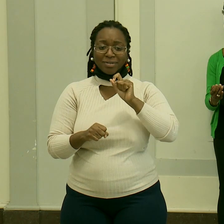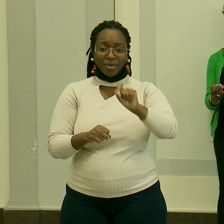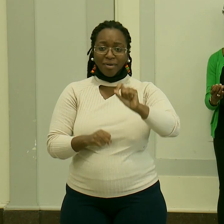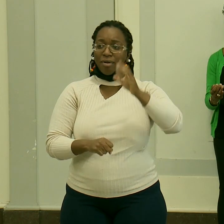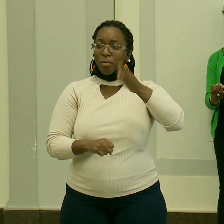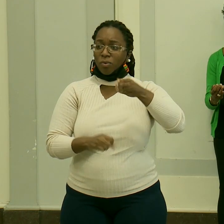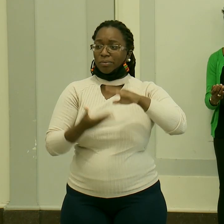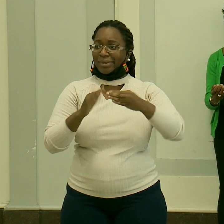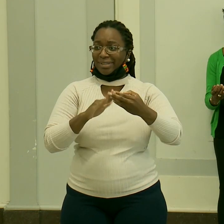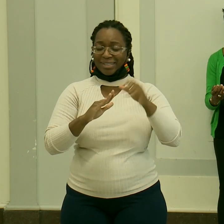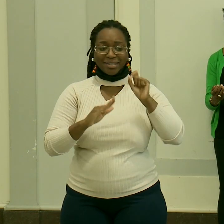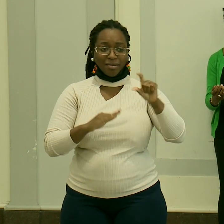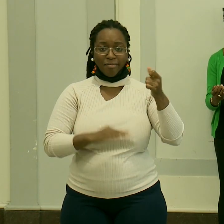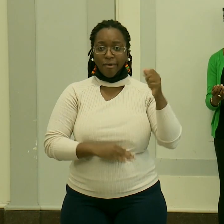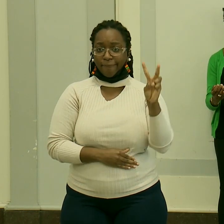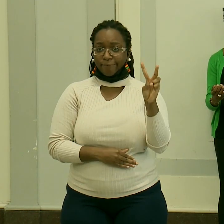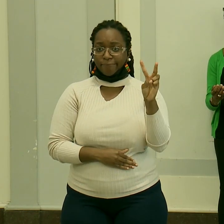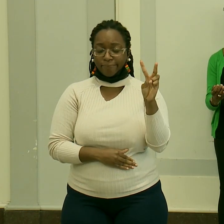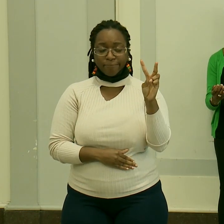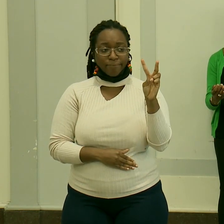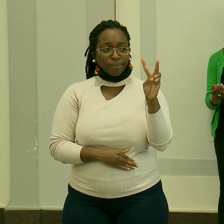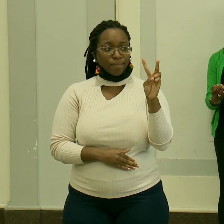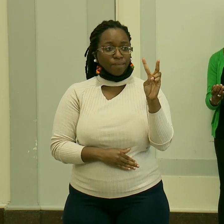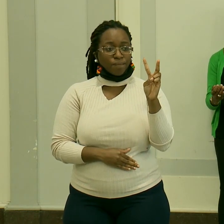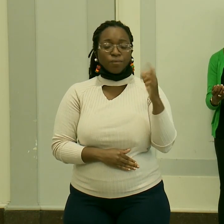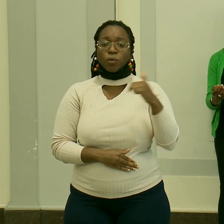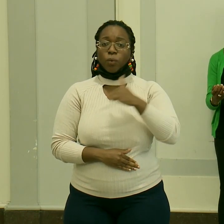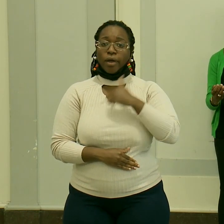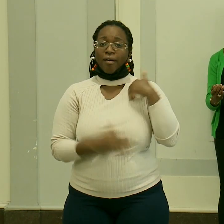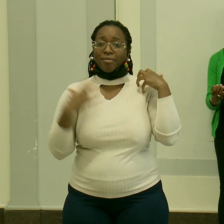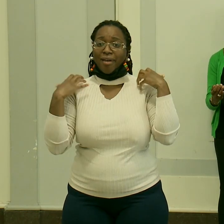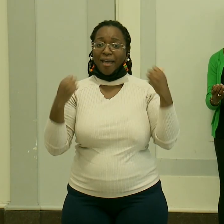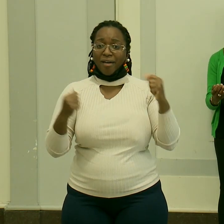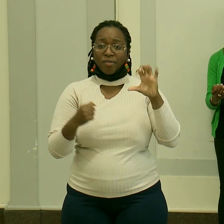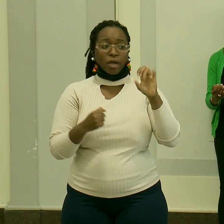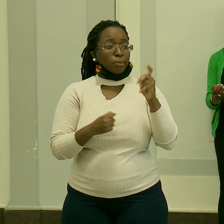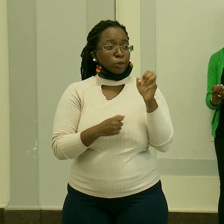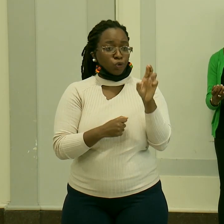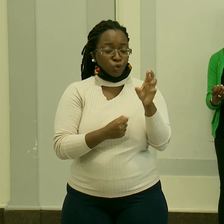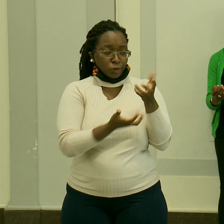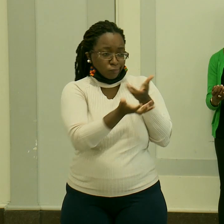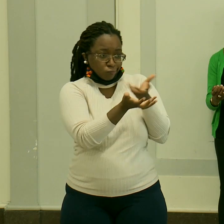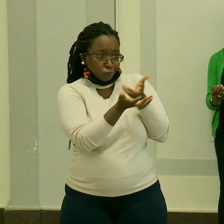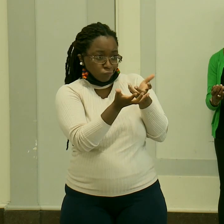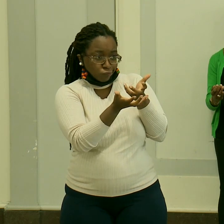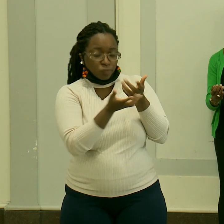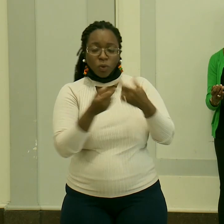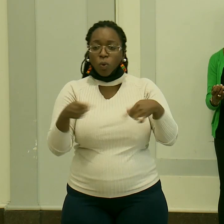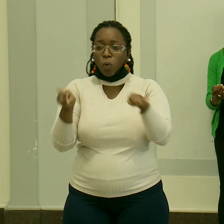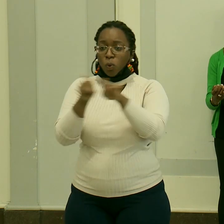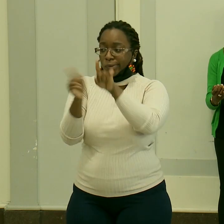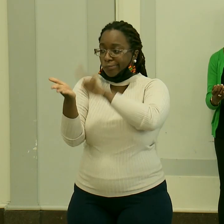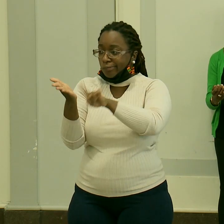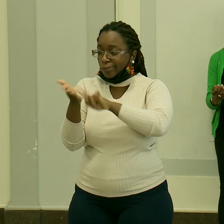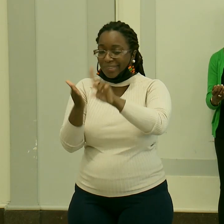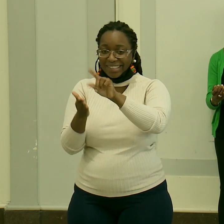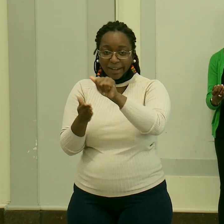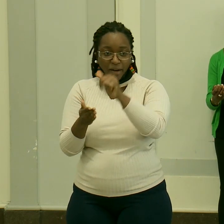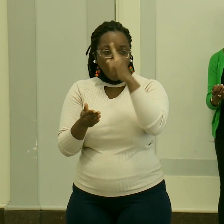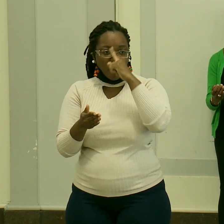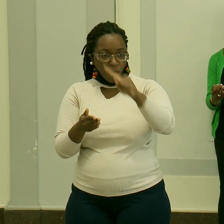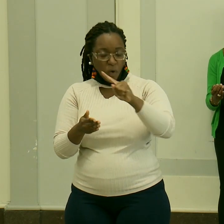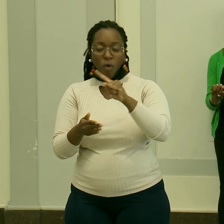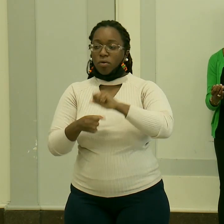coronavirus.baltimorecity.gov. After consulting with our health commissioner and reviewing Baltimore City's health data on COVID-19, we